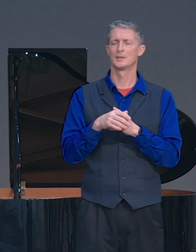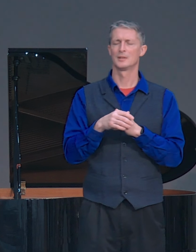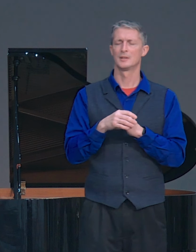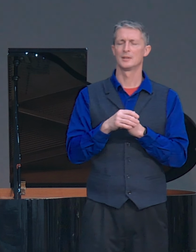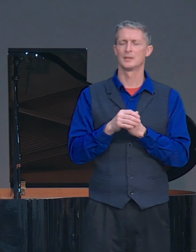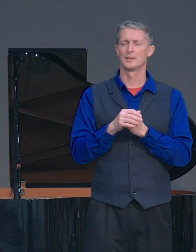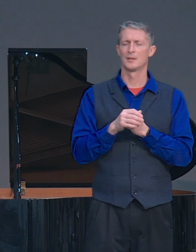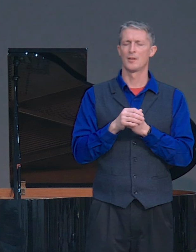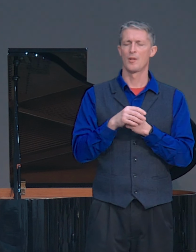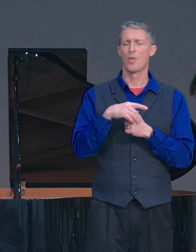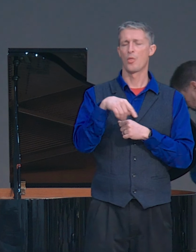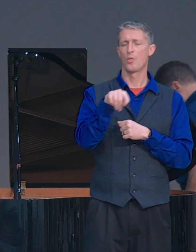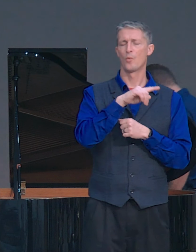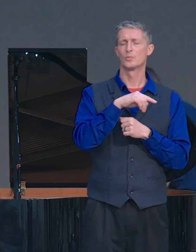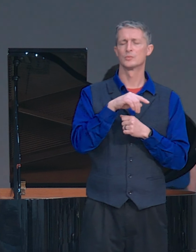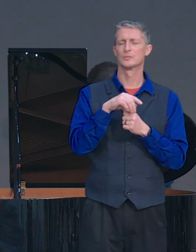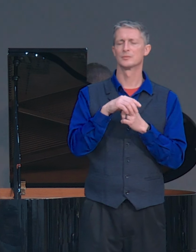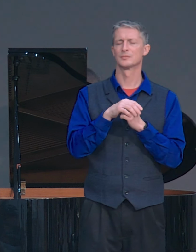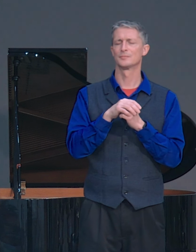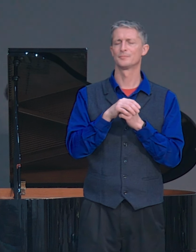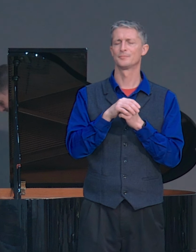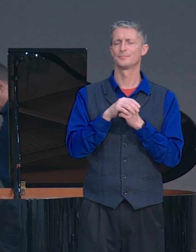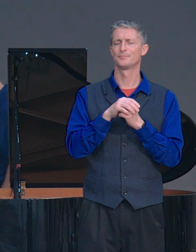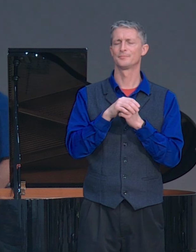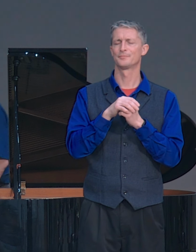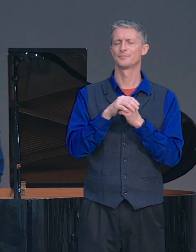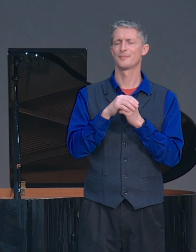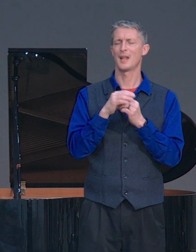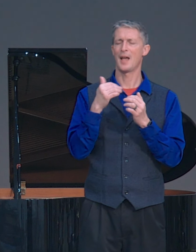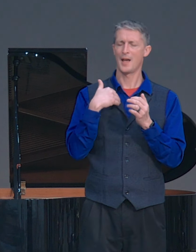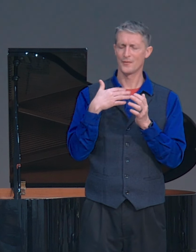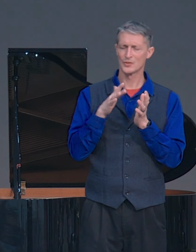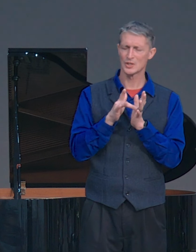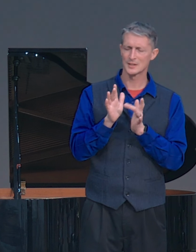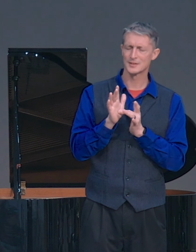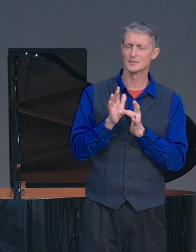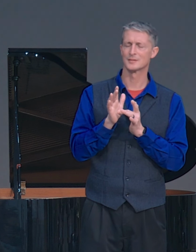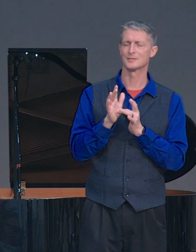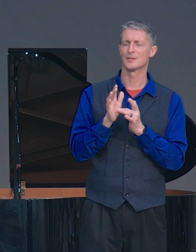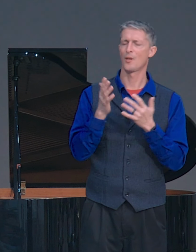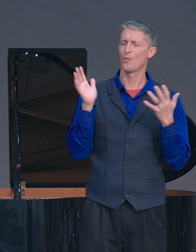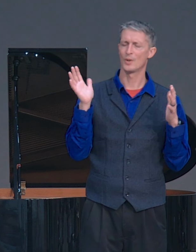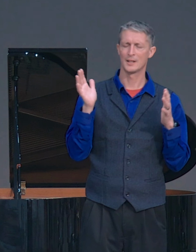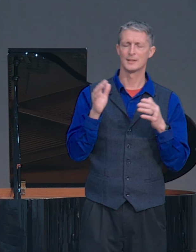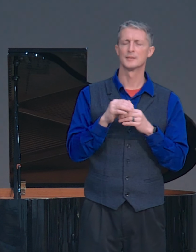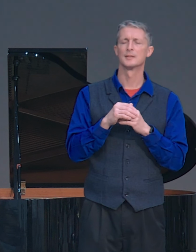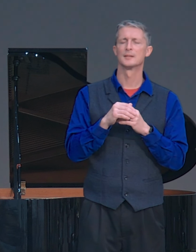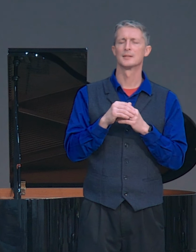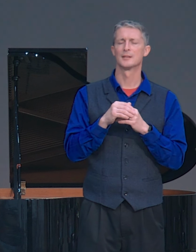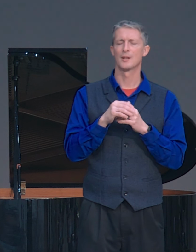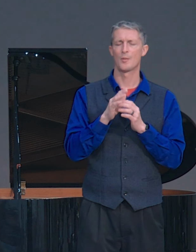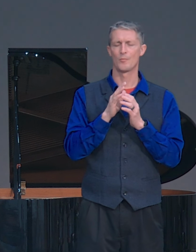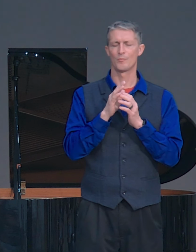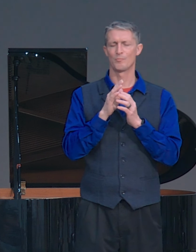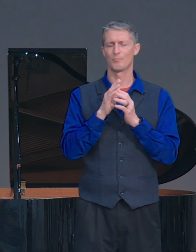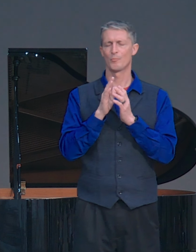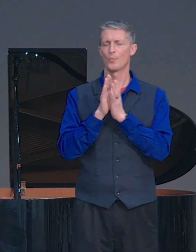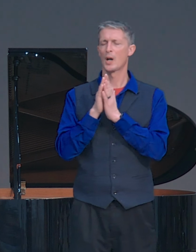that we would deal with those times when we live righteously before others so that they may praise